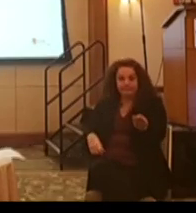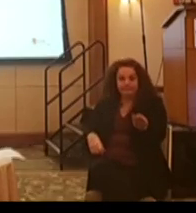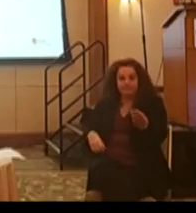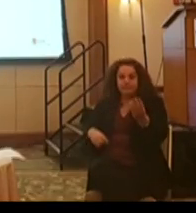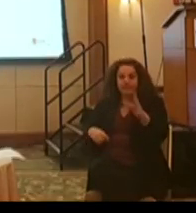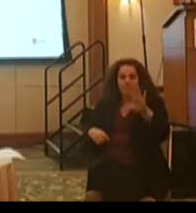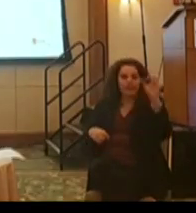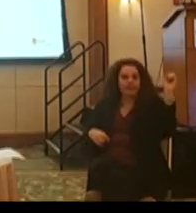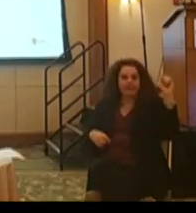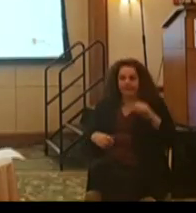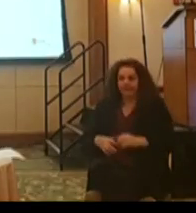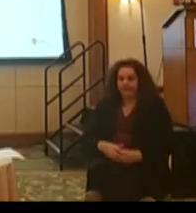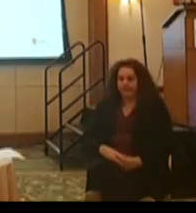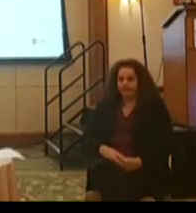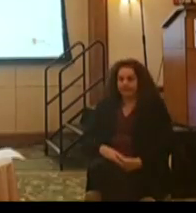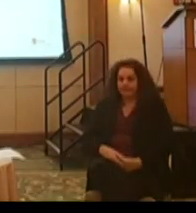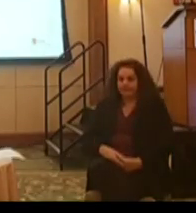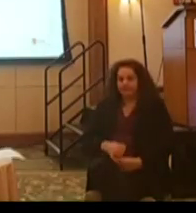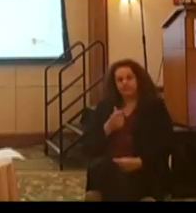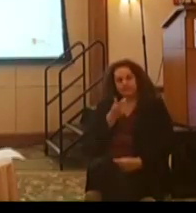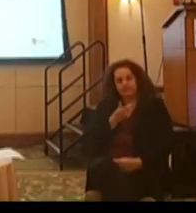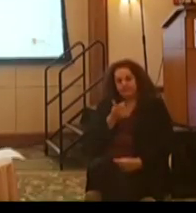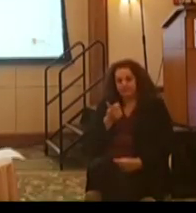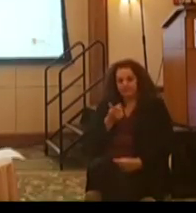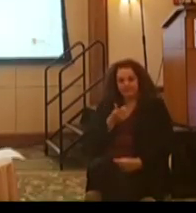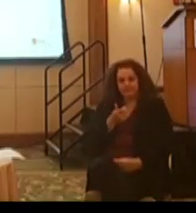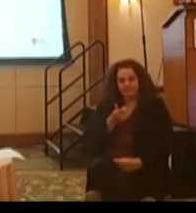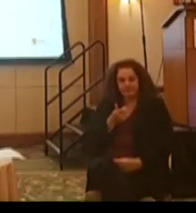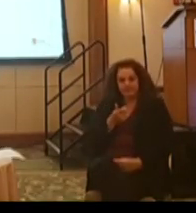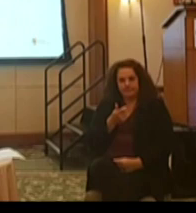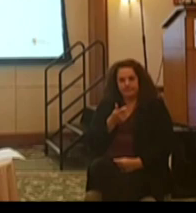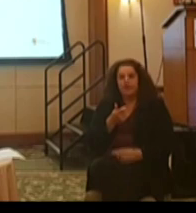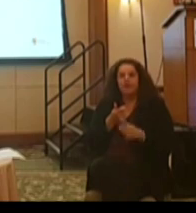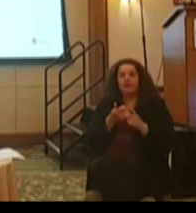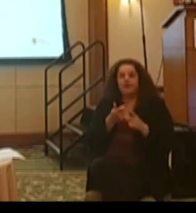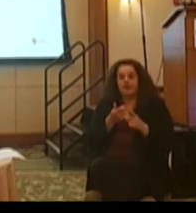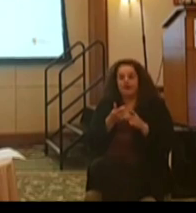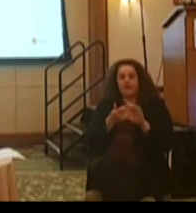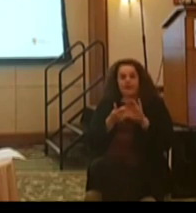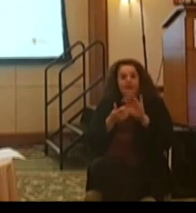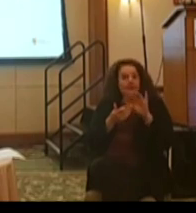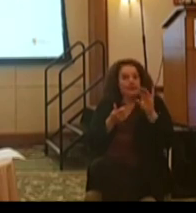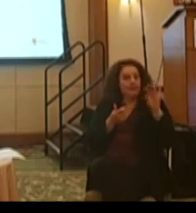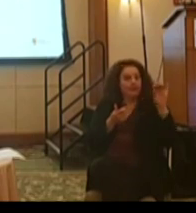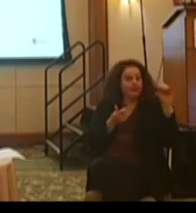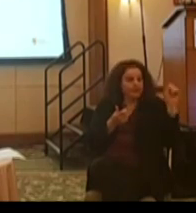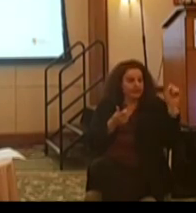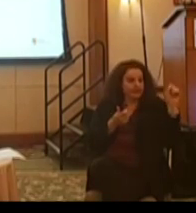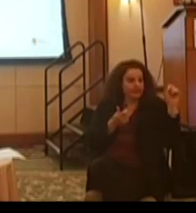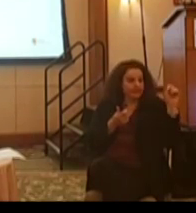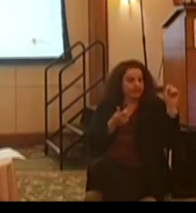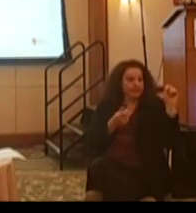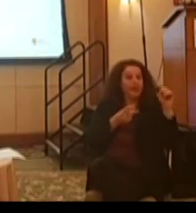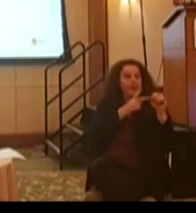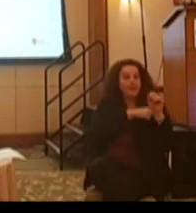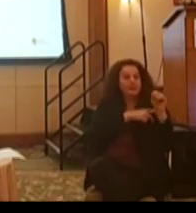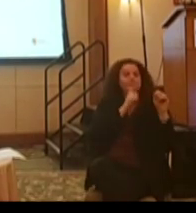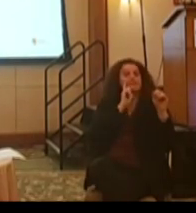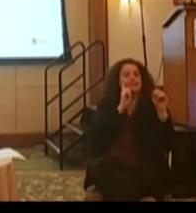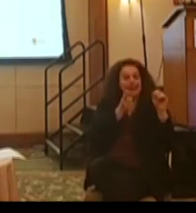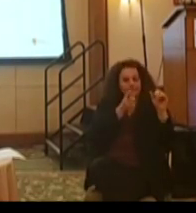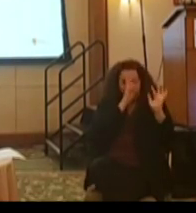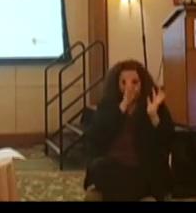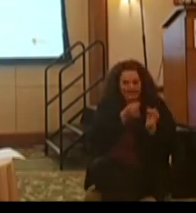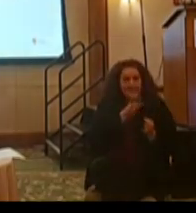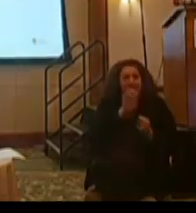sometime after that, after they had left that room, when a patient would make a decision about that medication. They would make a decision when they